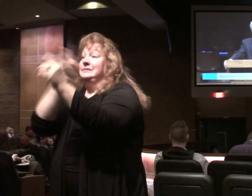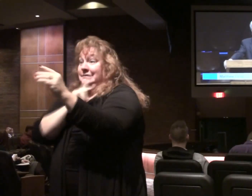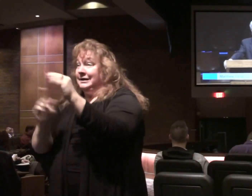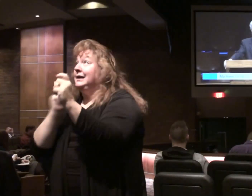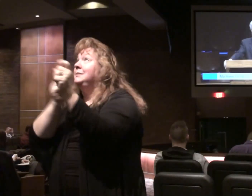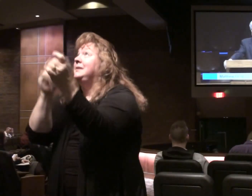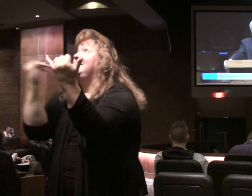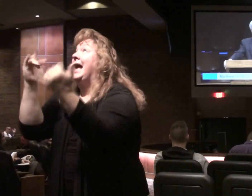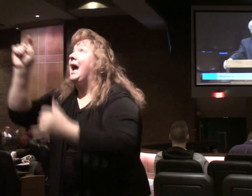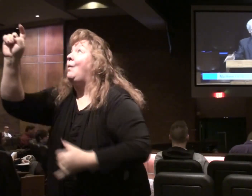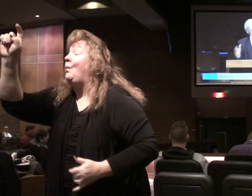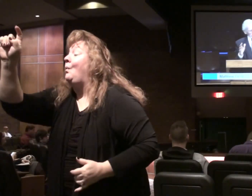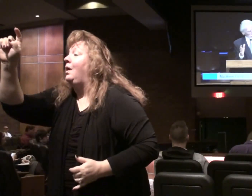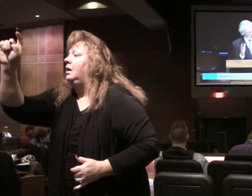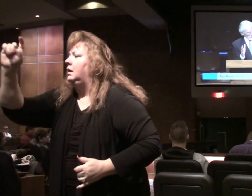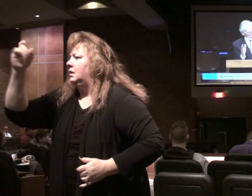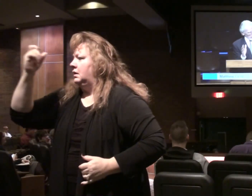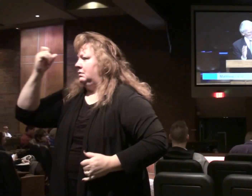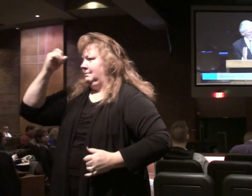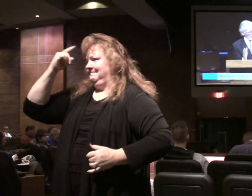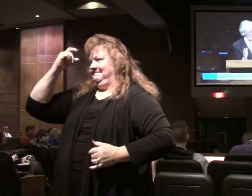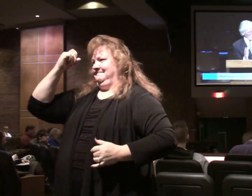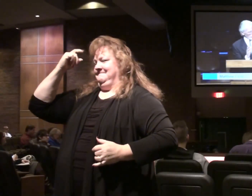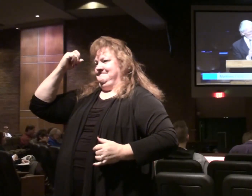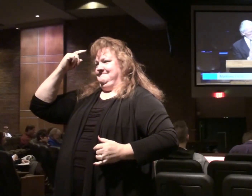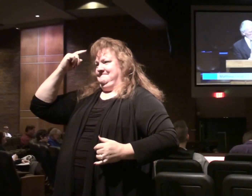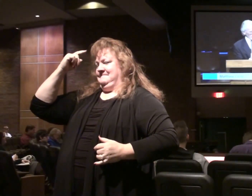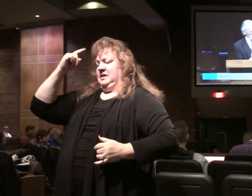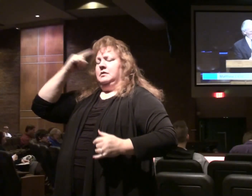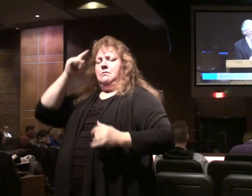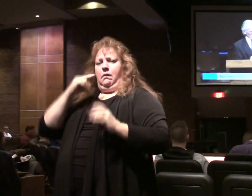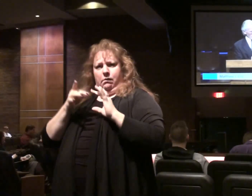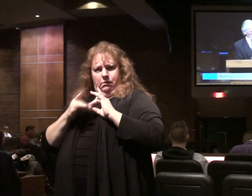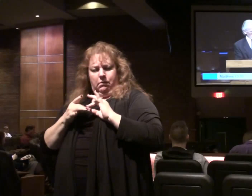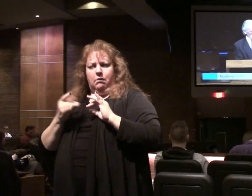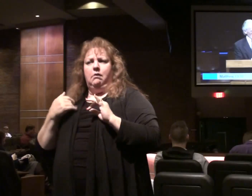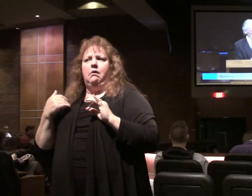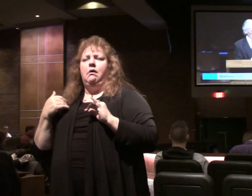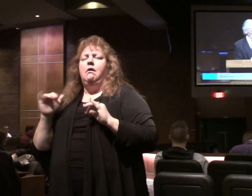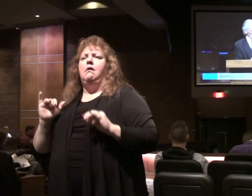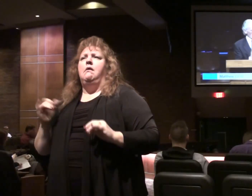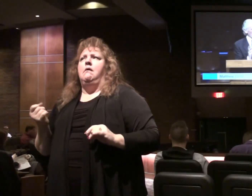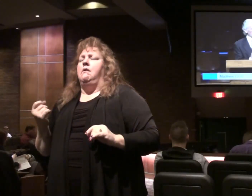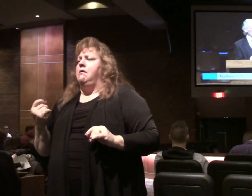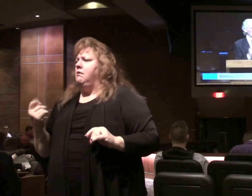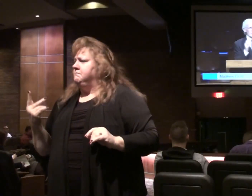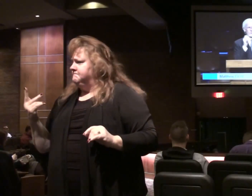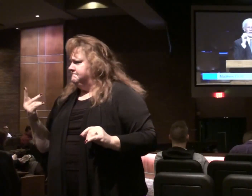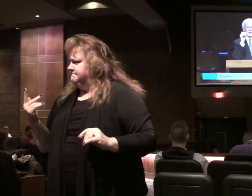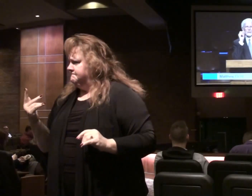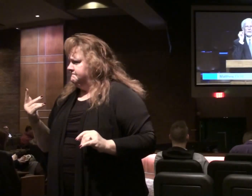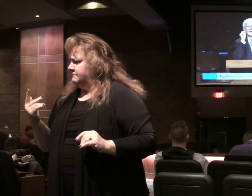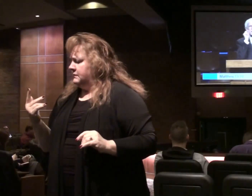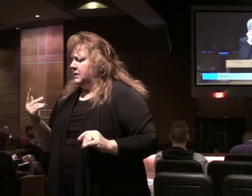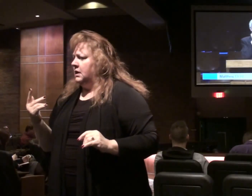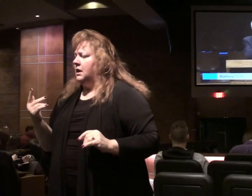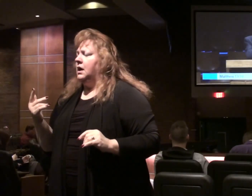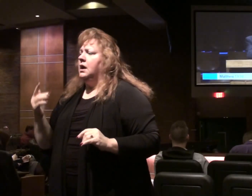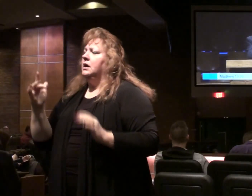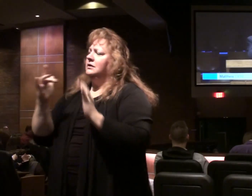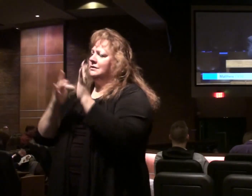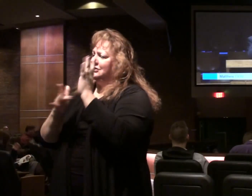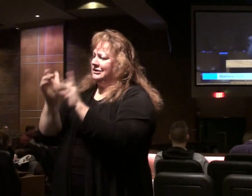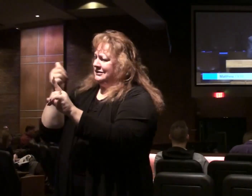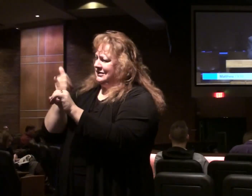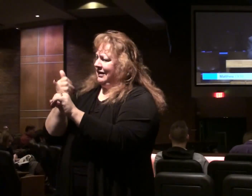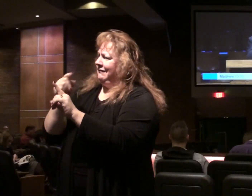Israel? They understood then now, from what he's been teaching them from Old Testament scriptures following his resurrection, the Messiah